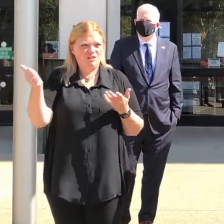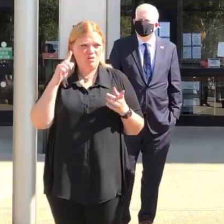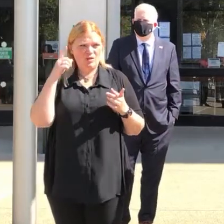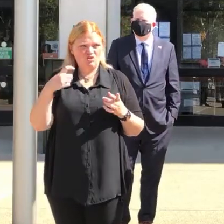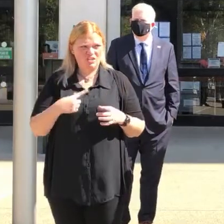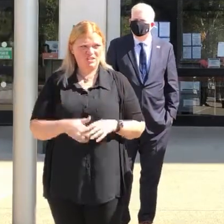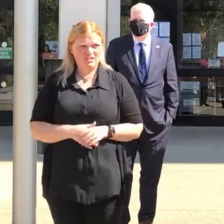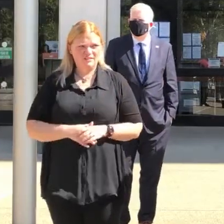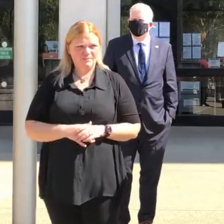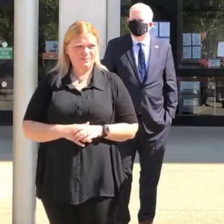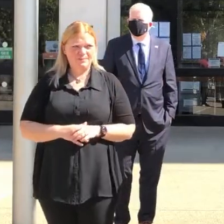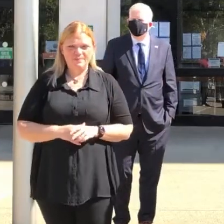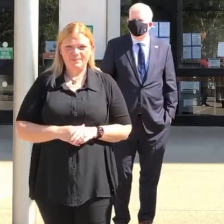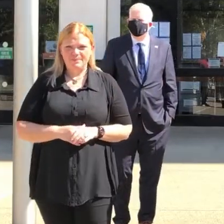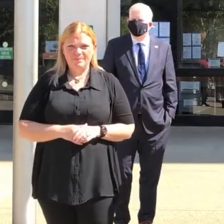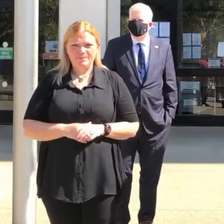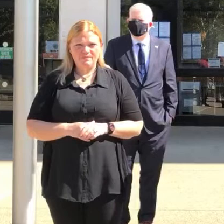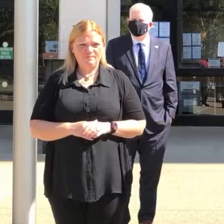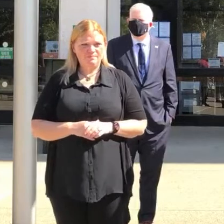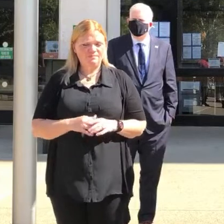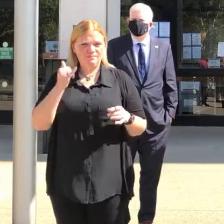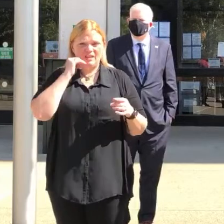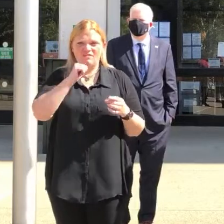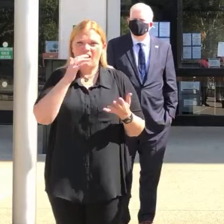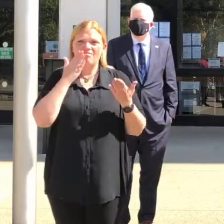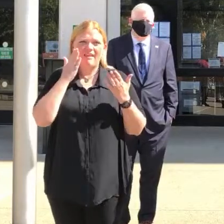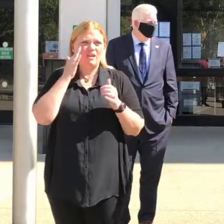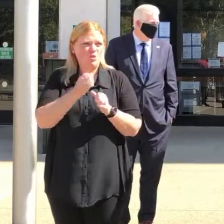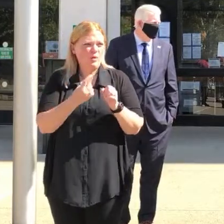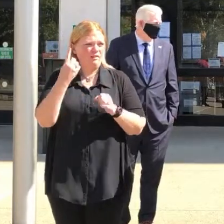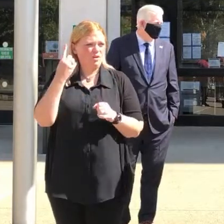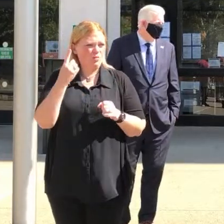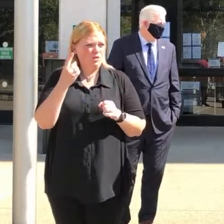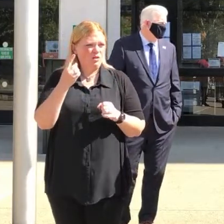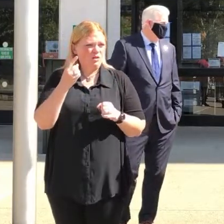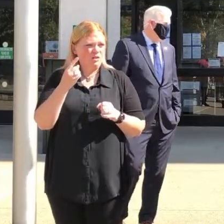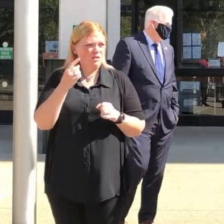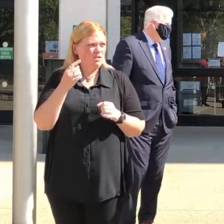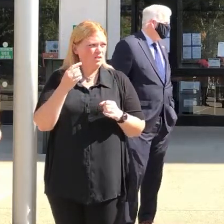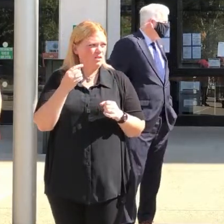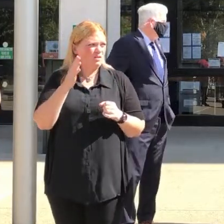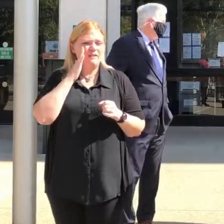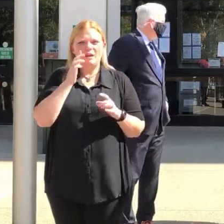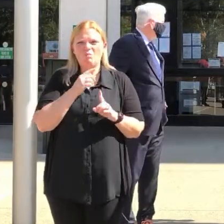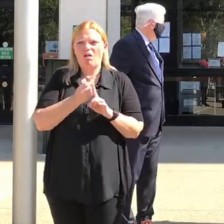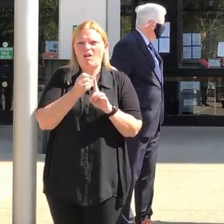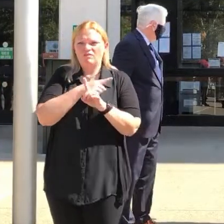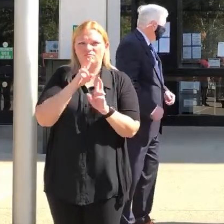topic? If not, thank you everyone, and we'll take off topic to the side.